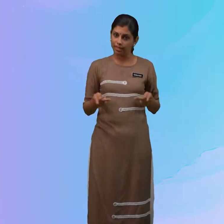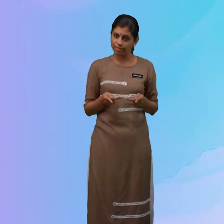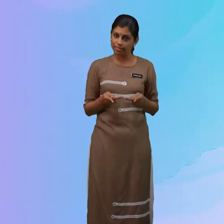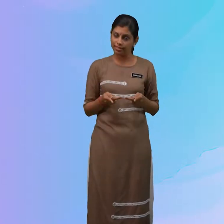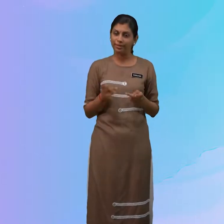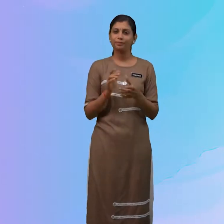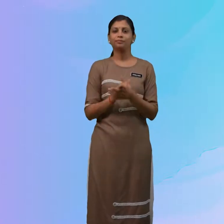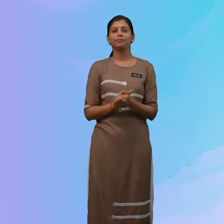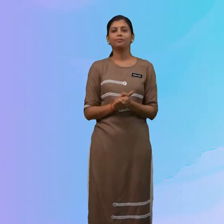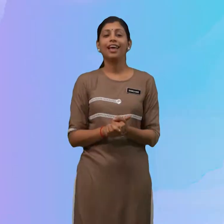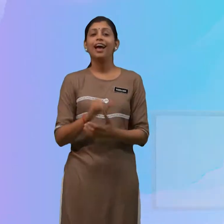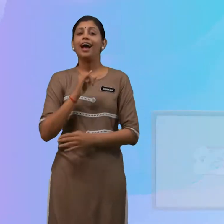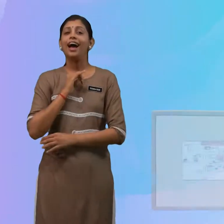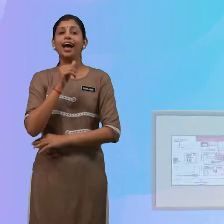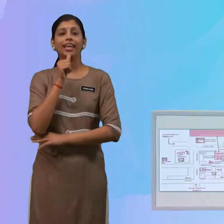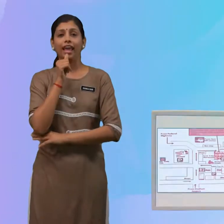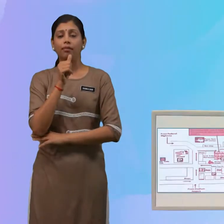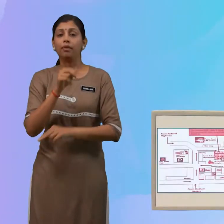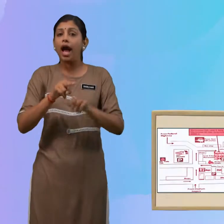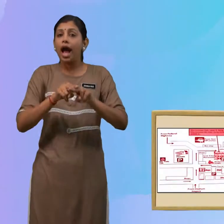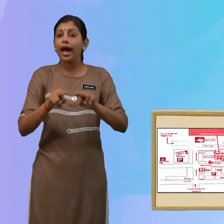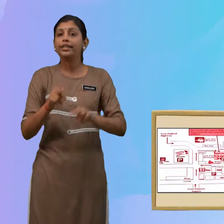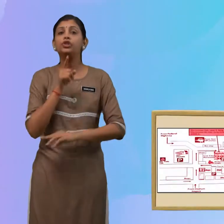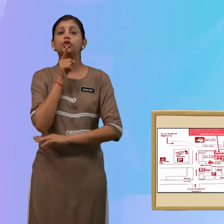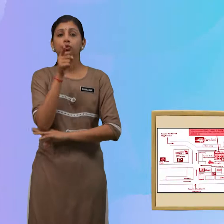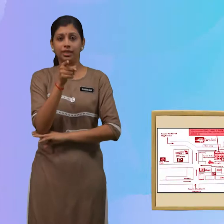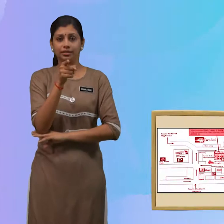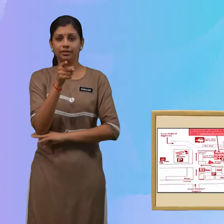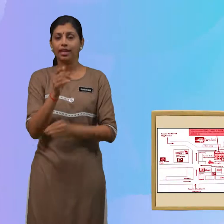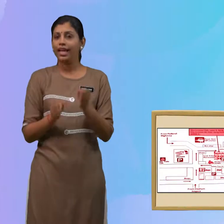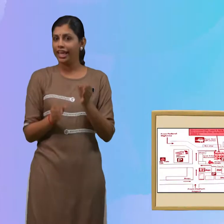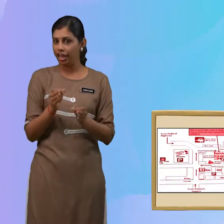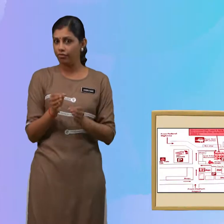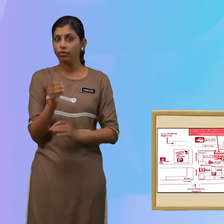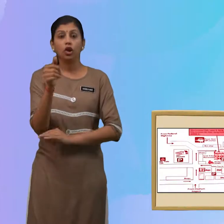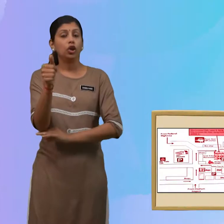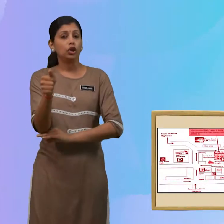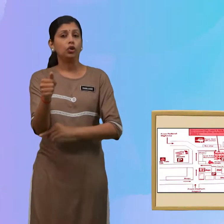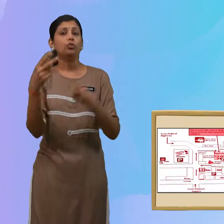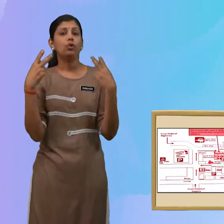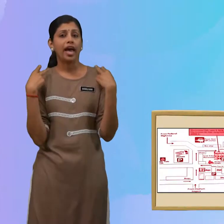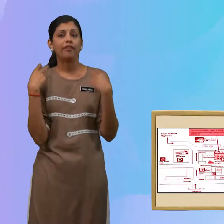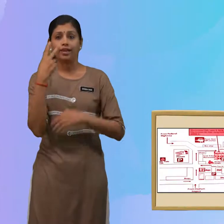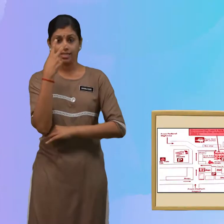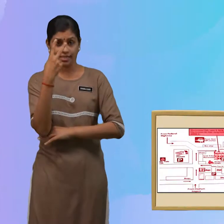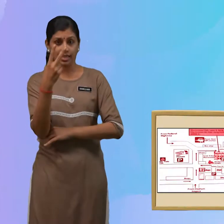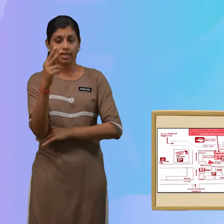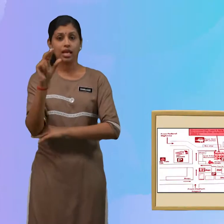place. I am unsure if you have seen